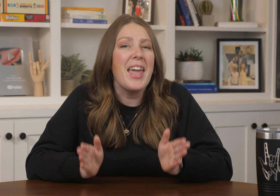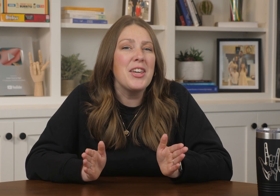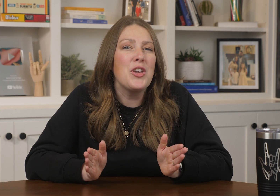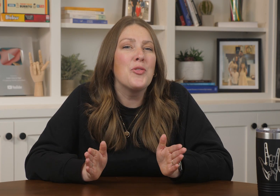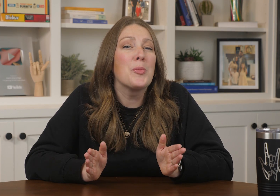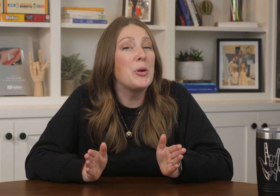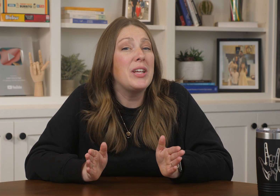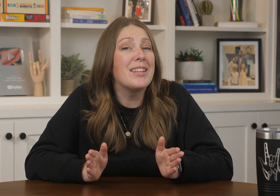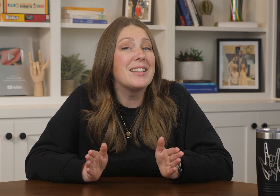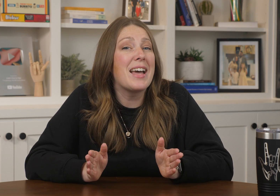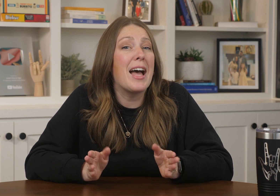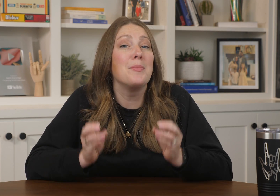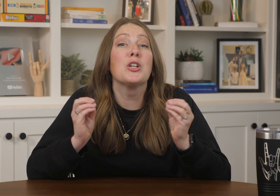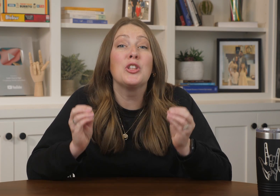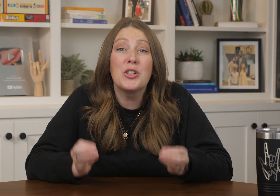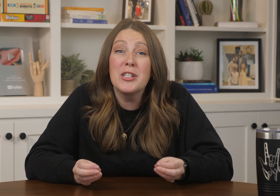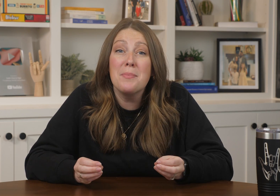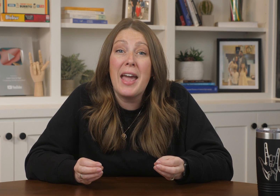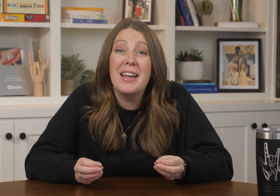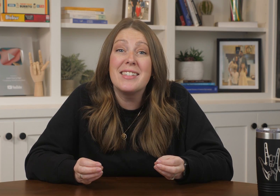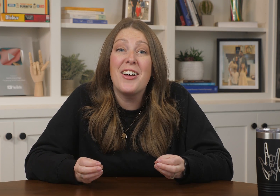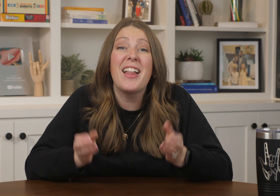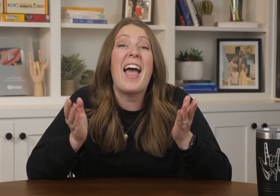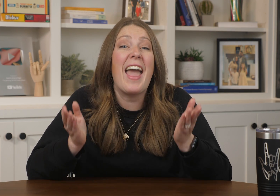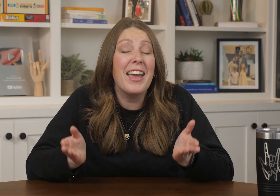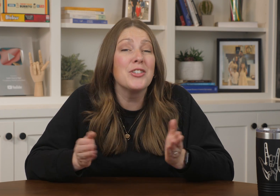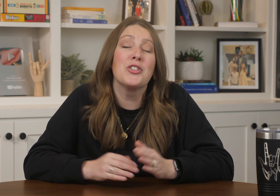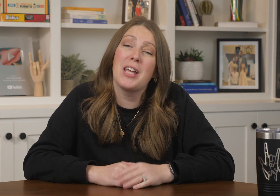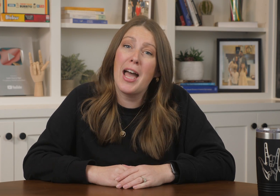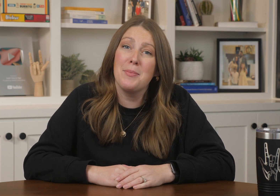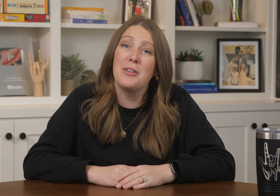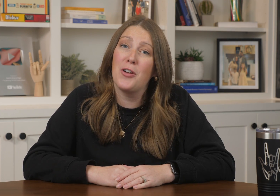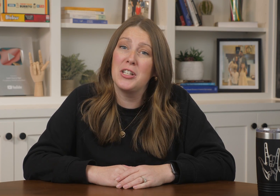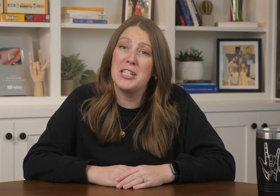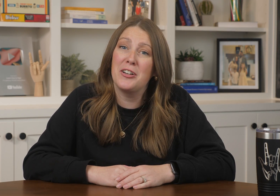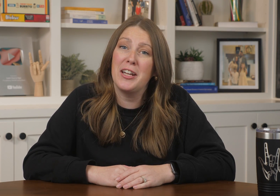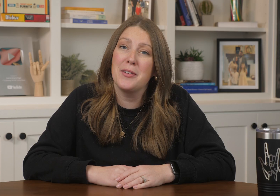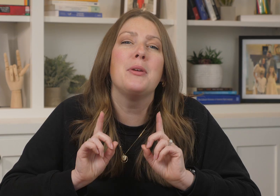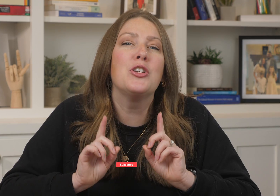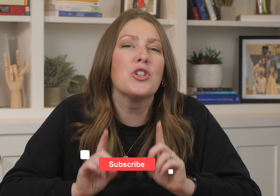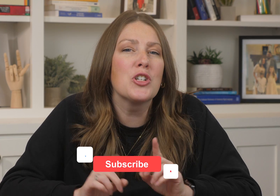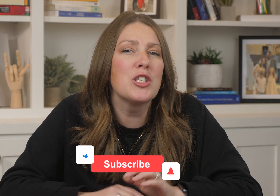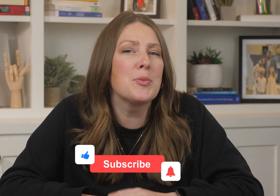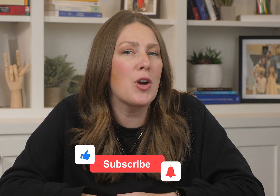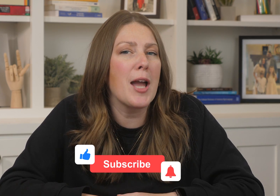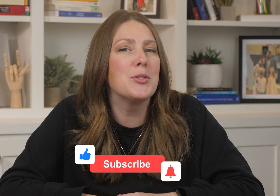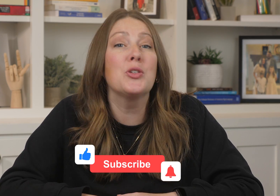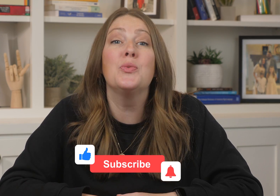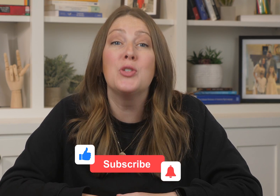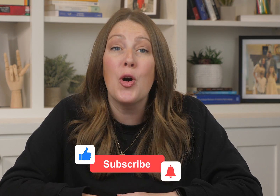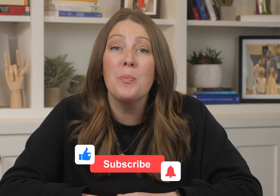Thank you for putting in the time to learn some ASL and your time in volunteering. Be sure to subscribe so you don't miss